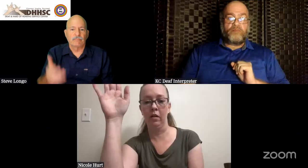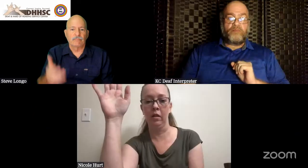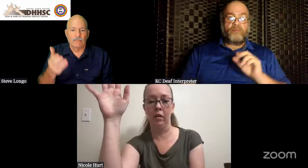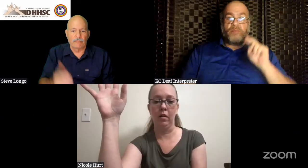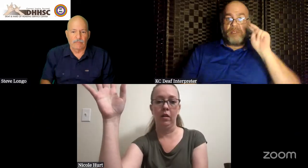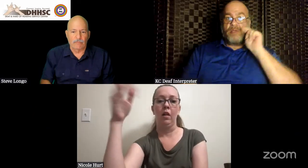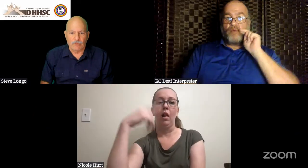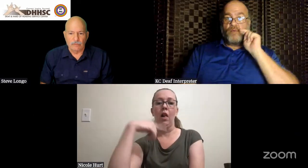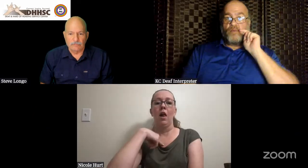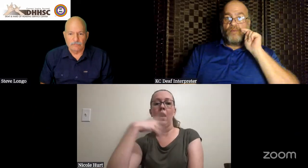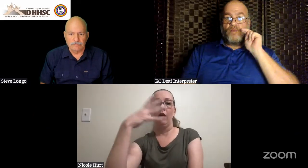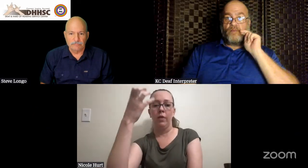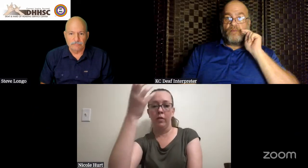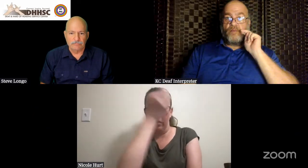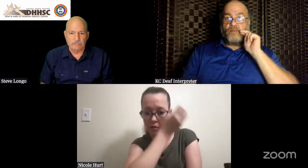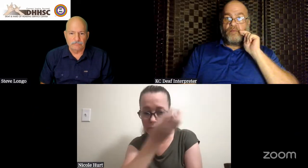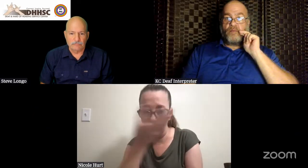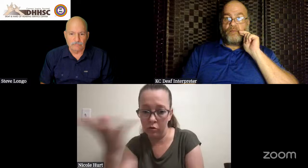these bylaws?